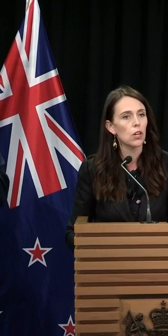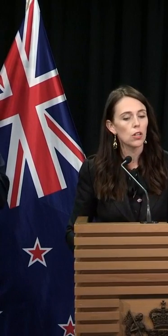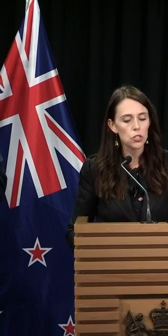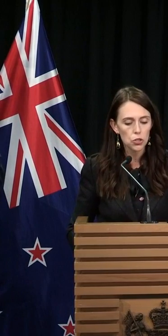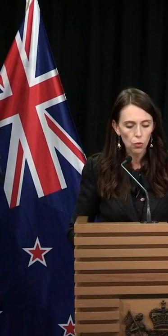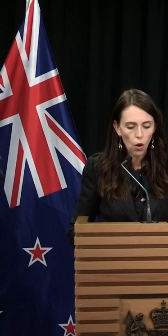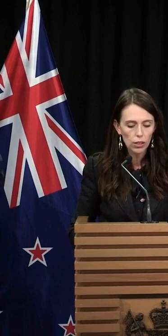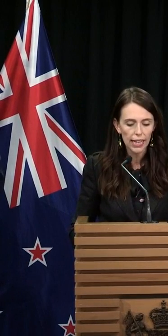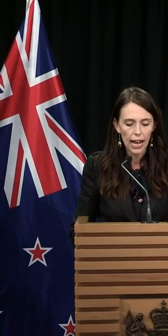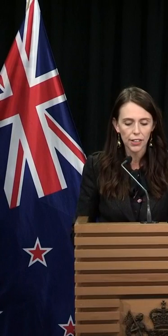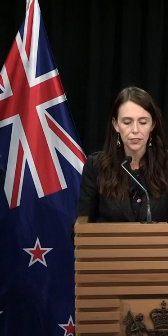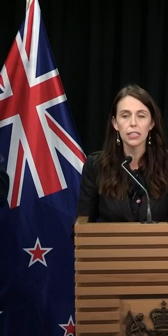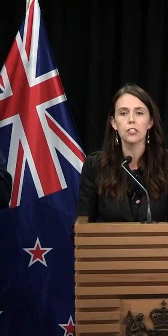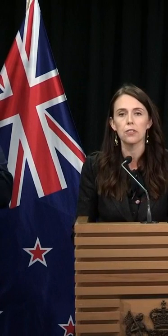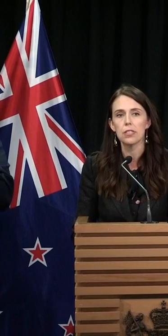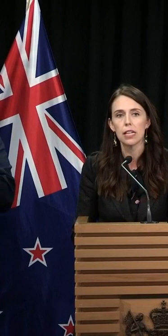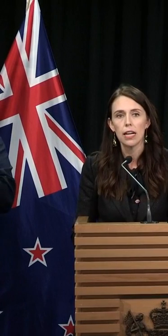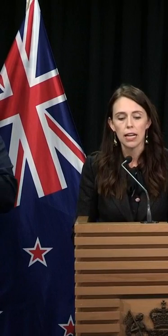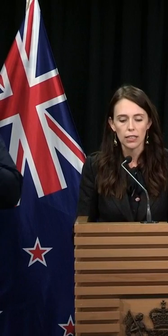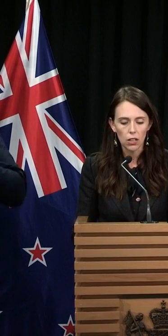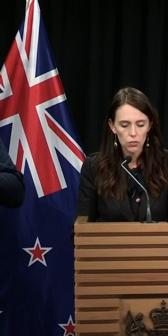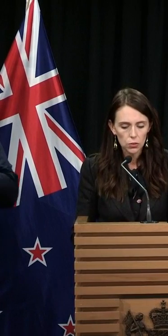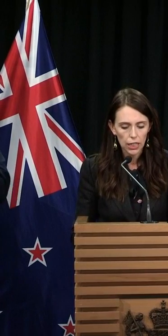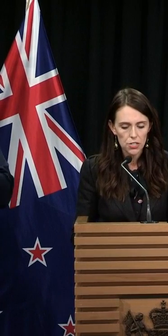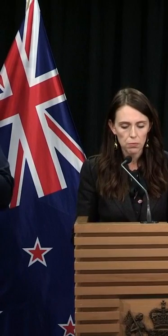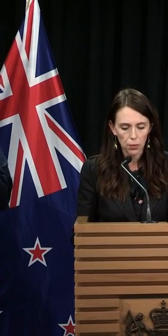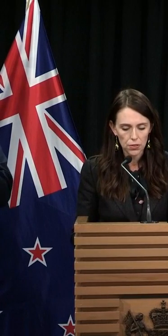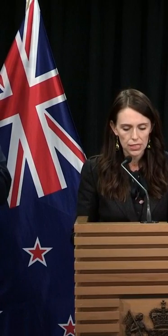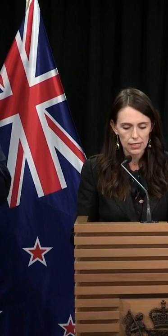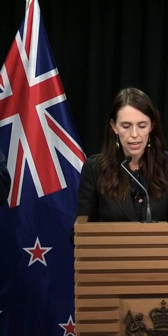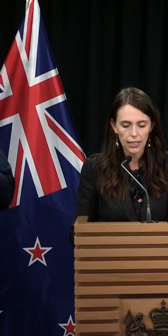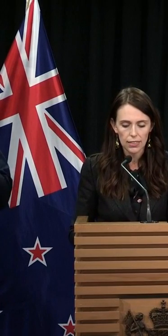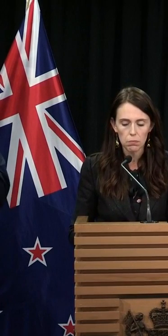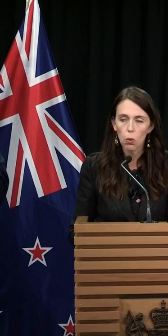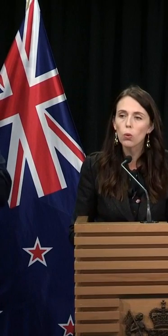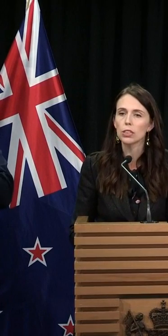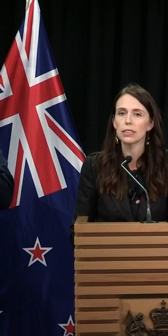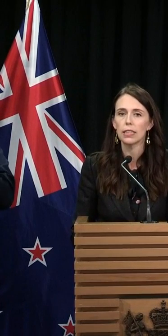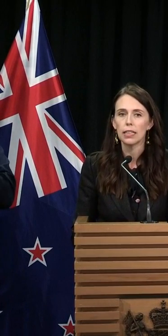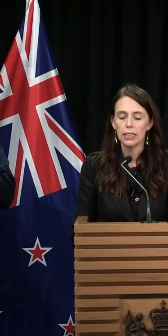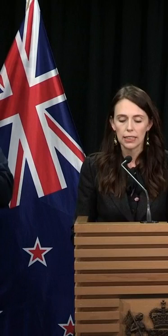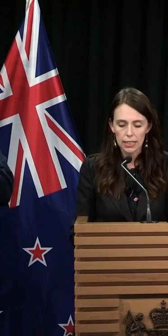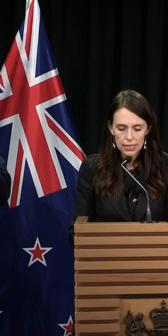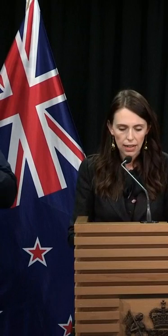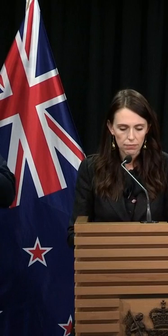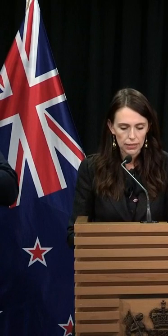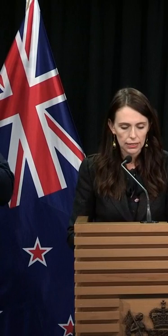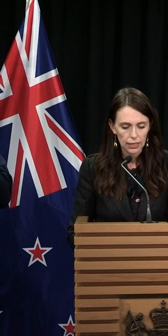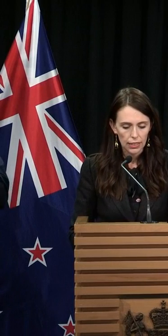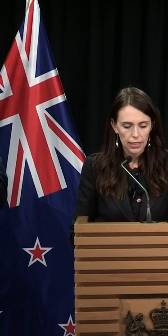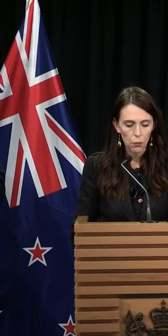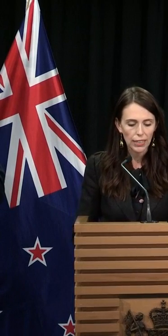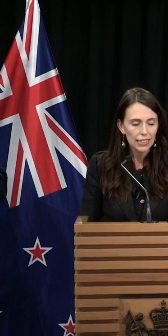most strongly argued issues in the consultation process, and it is important to this